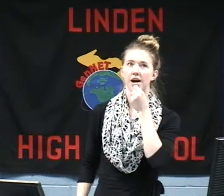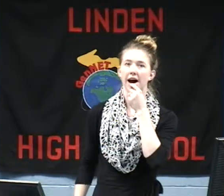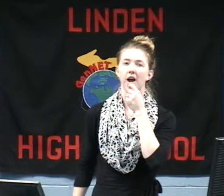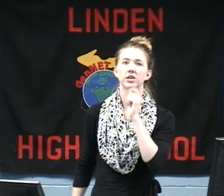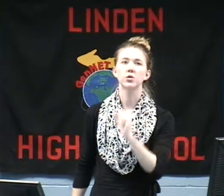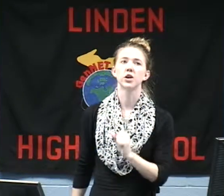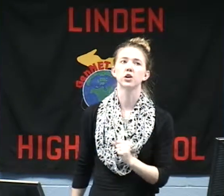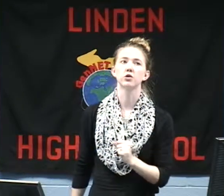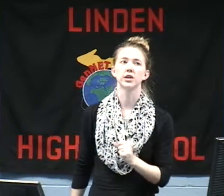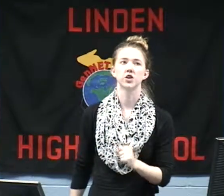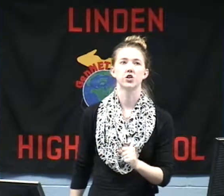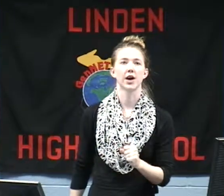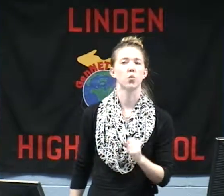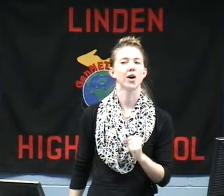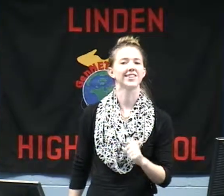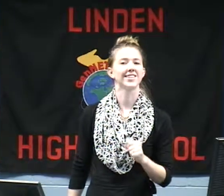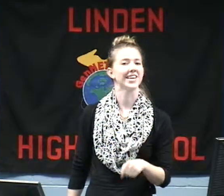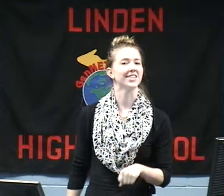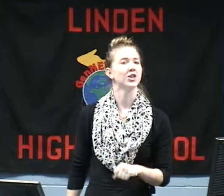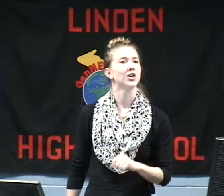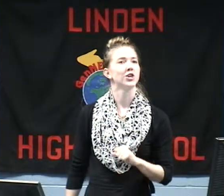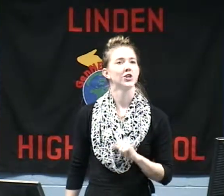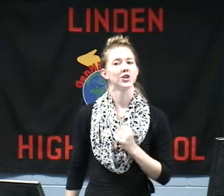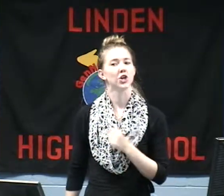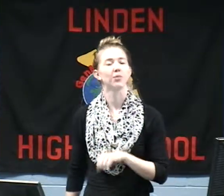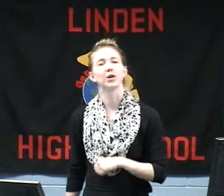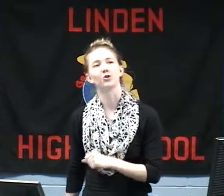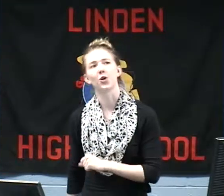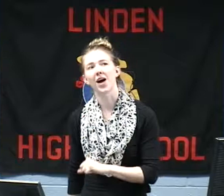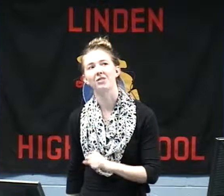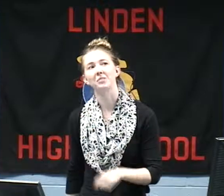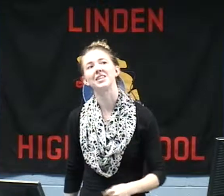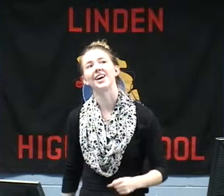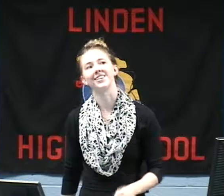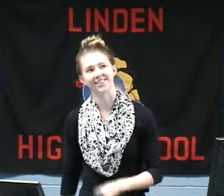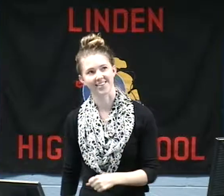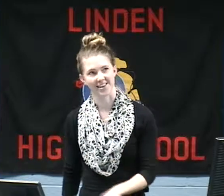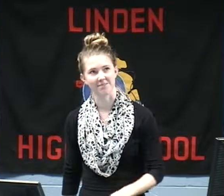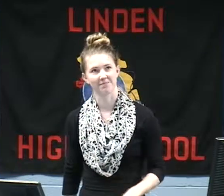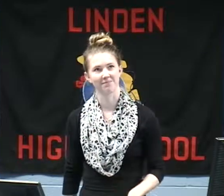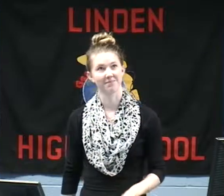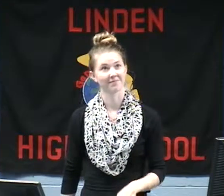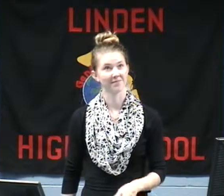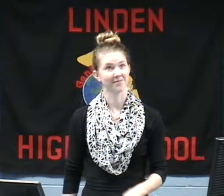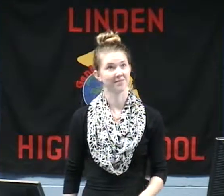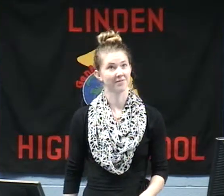I also want you to do research on what states interpreters don't have to be licensed in.